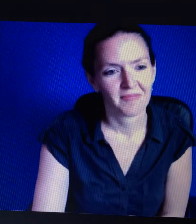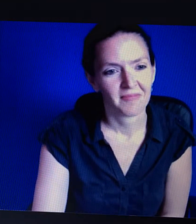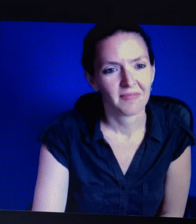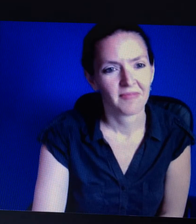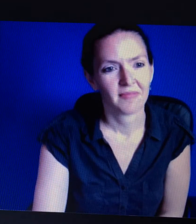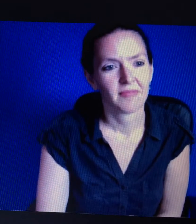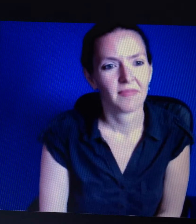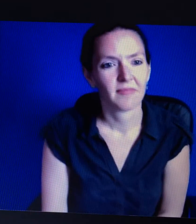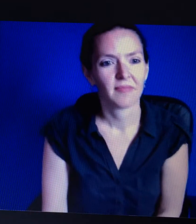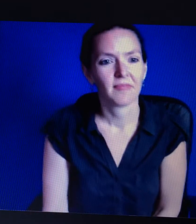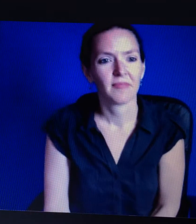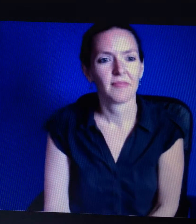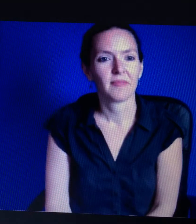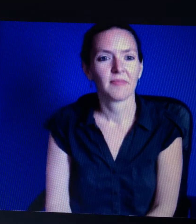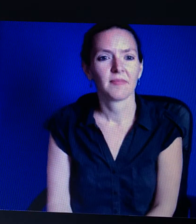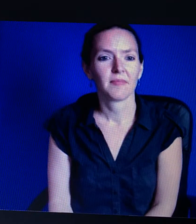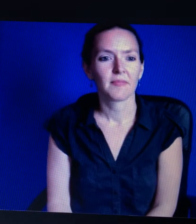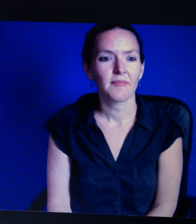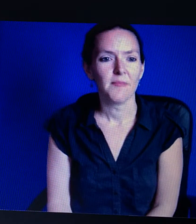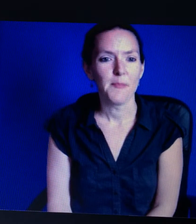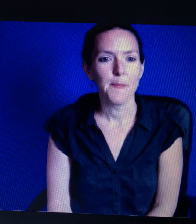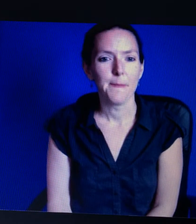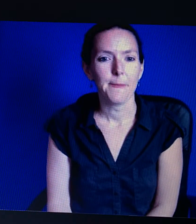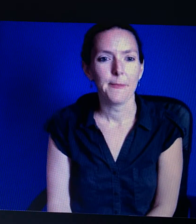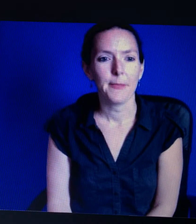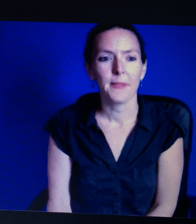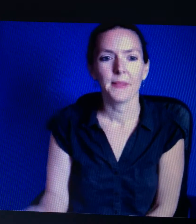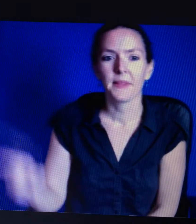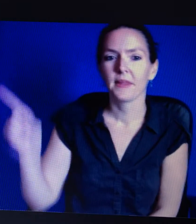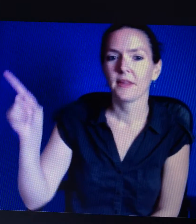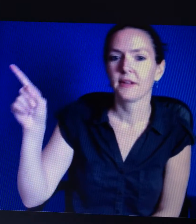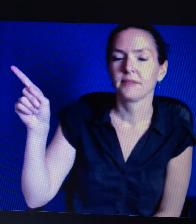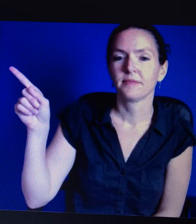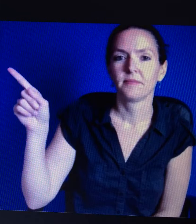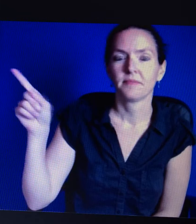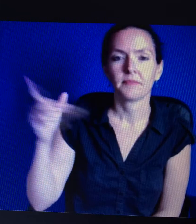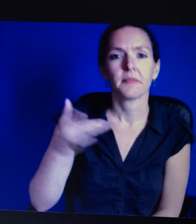All right. Rules for both ANS and DNS.